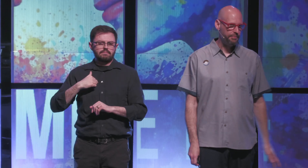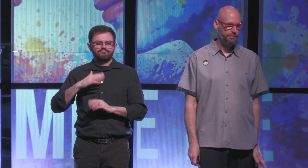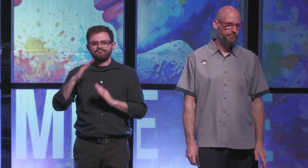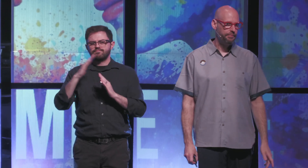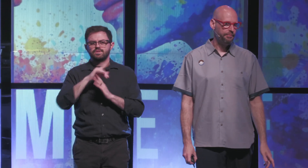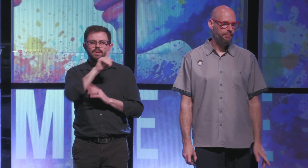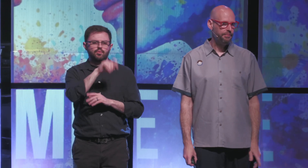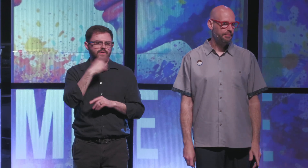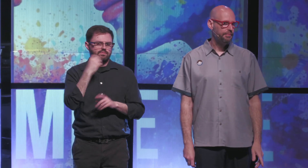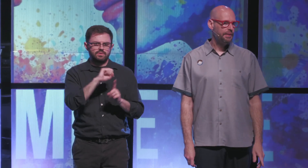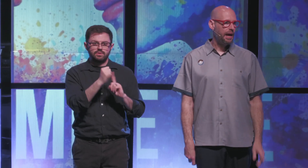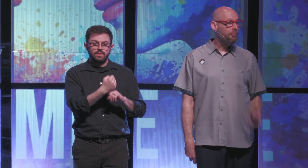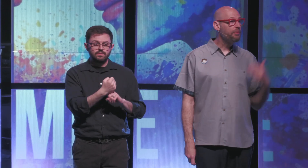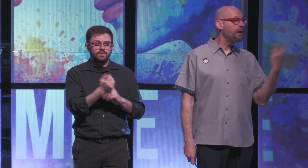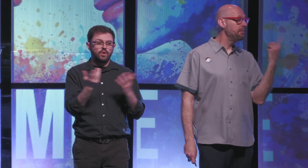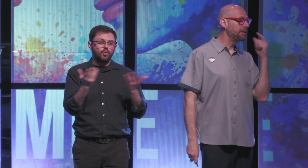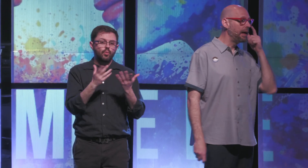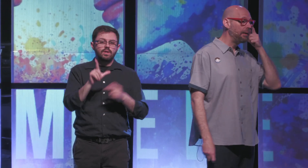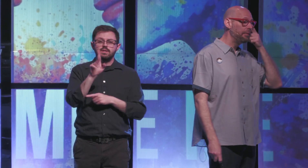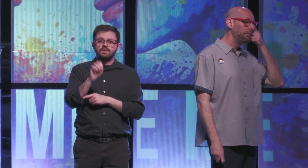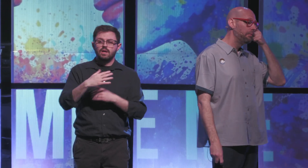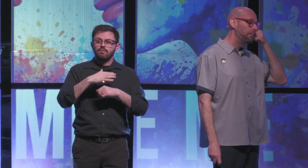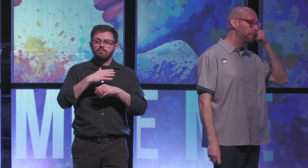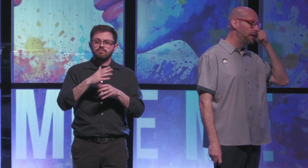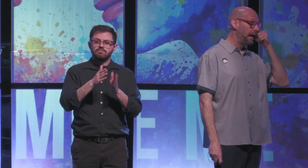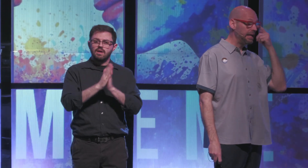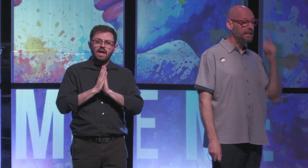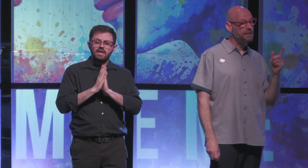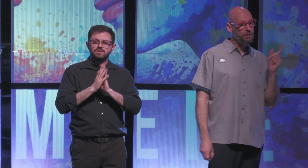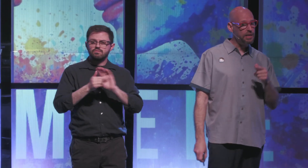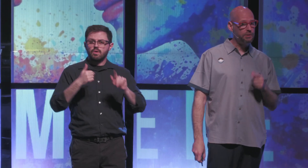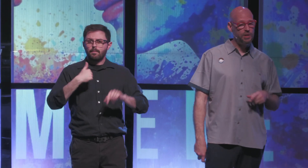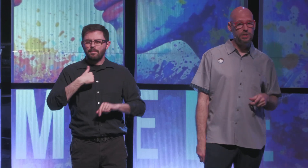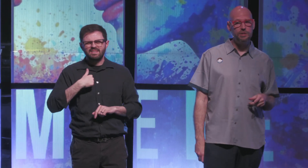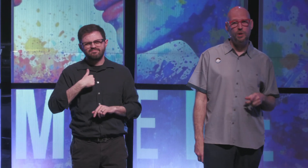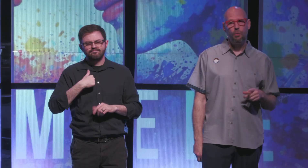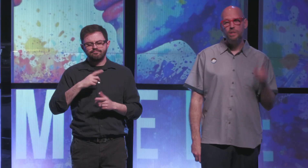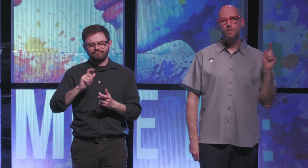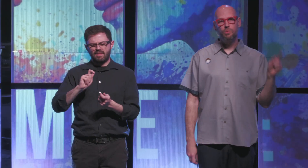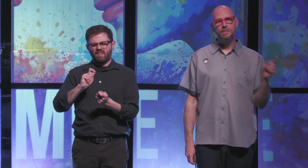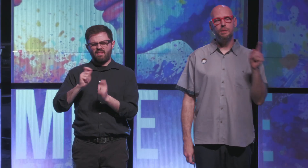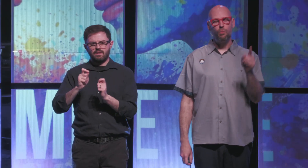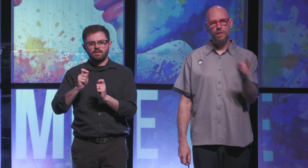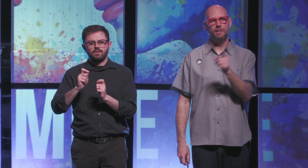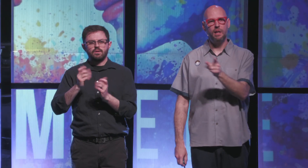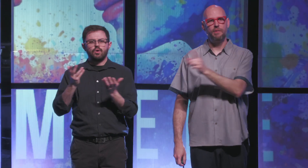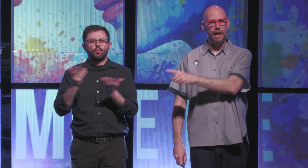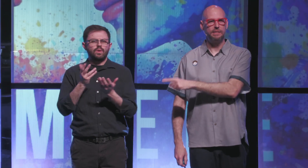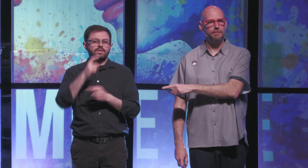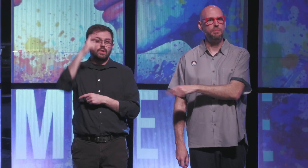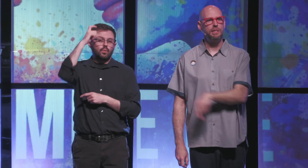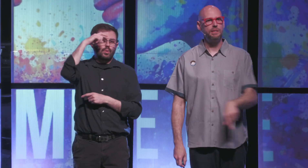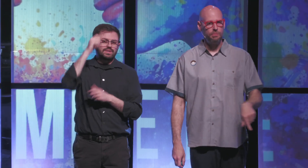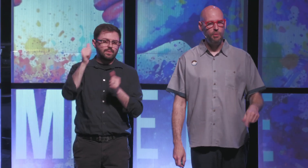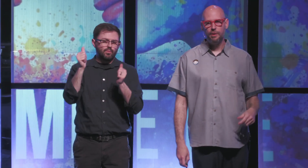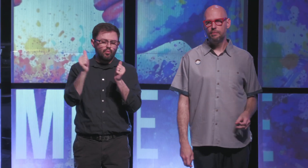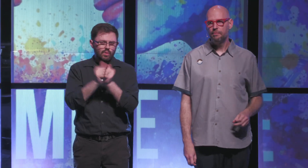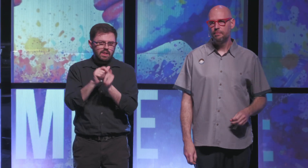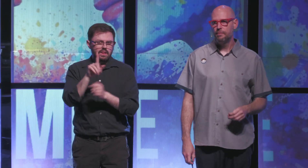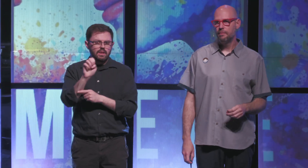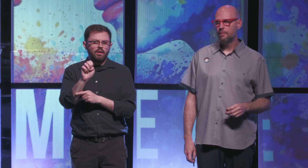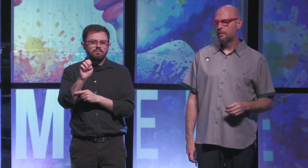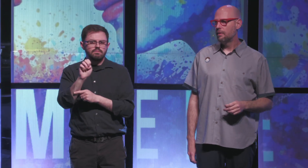me? I'm reframing that. I think the greatest question is, what does wisdom with love ask of me in this